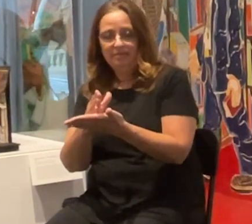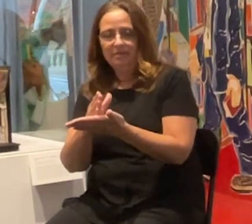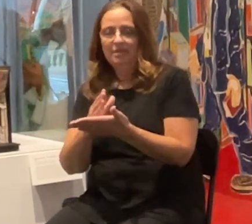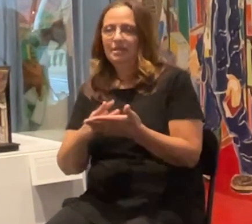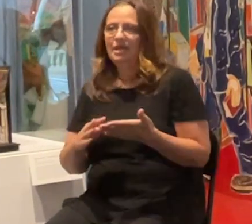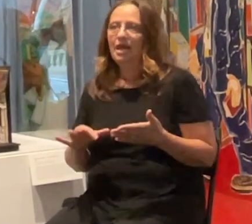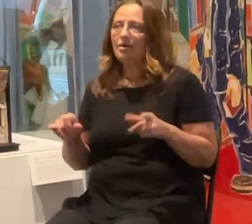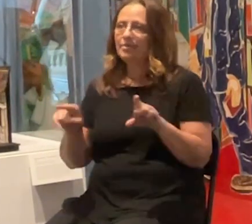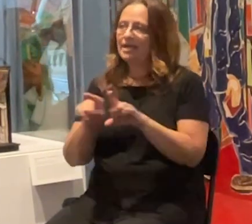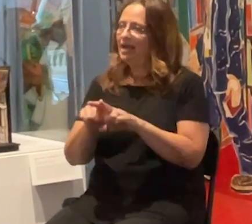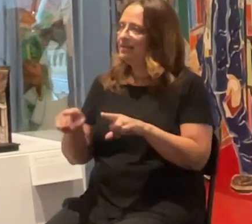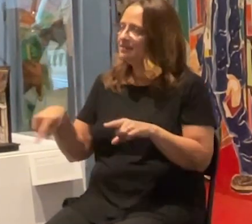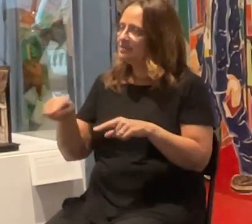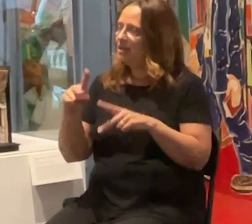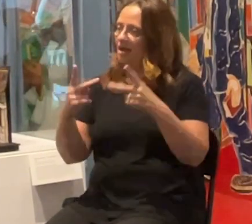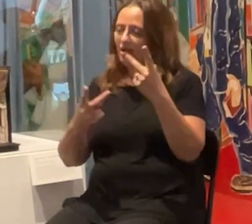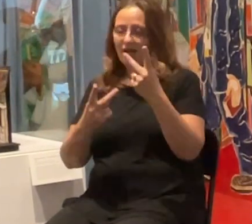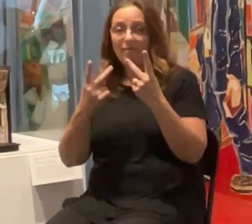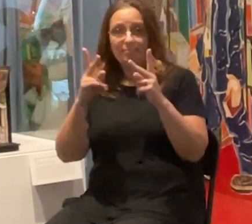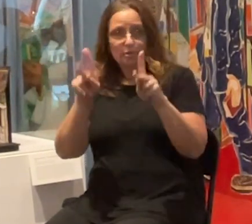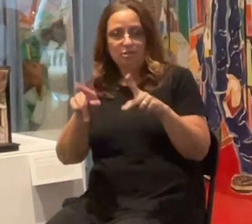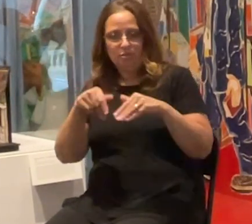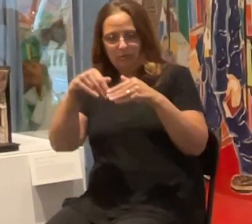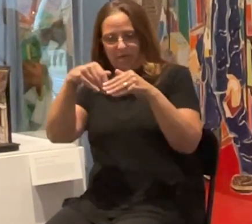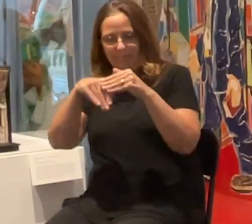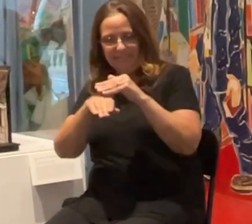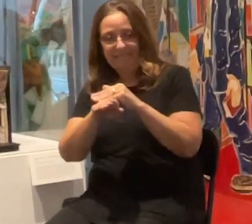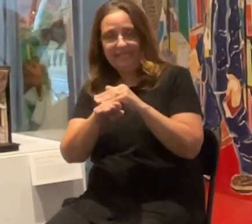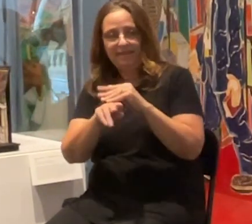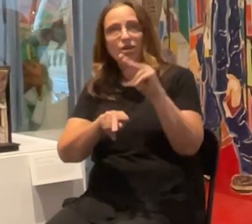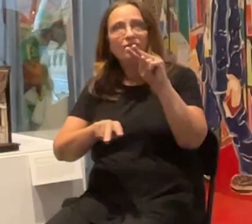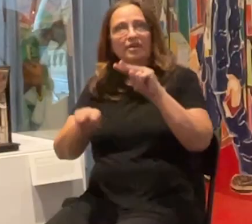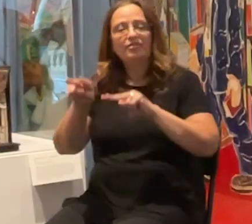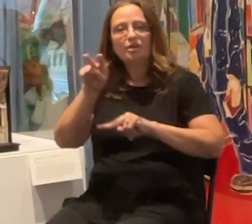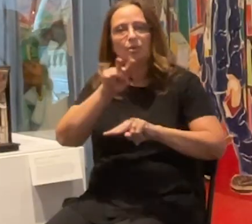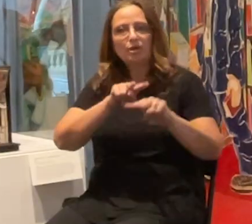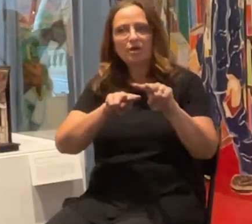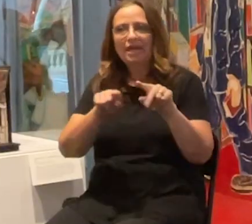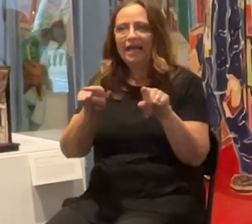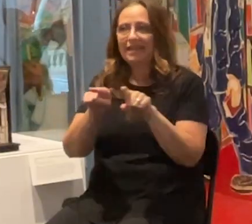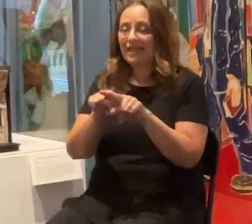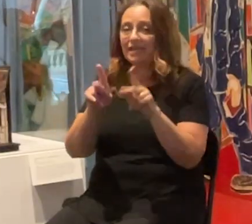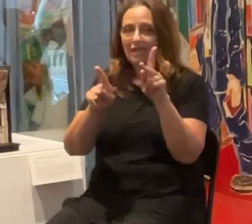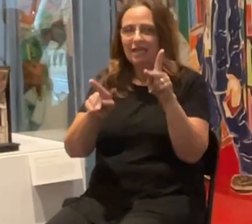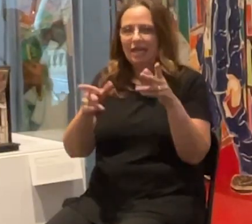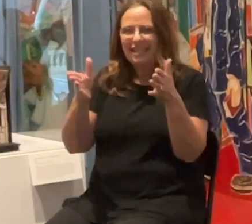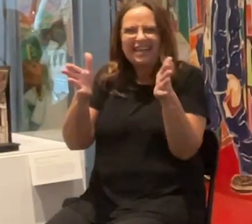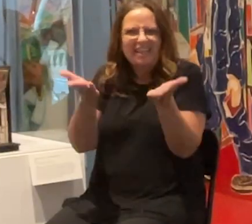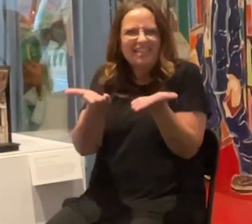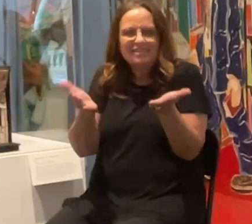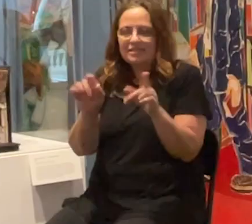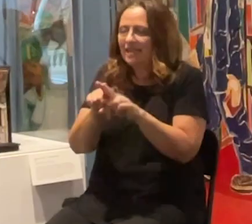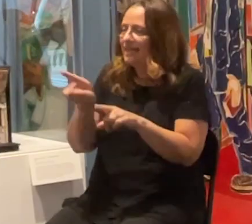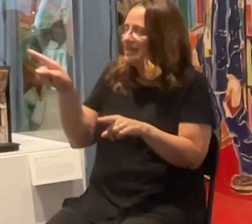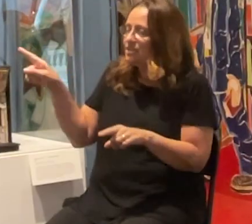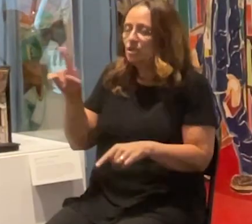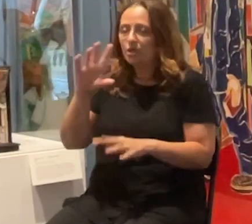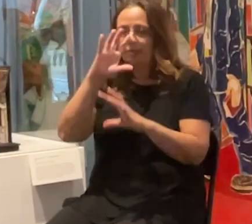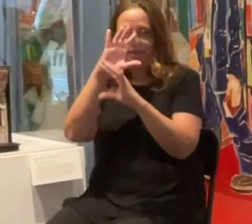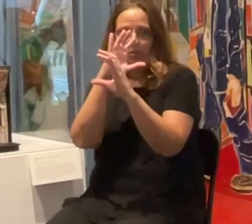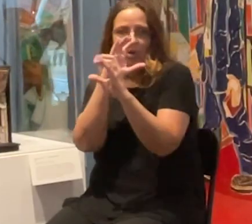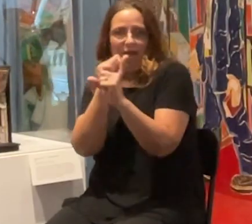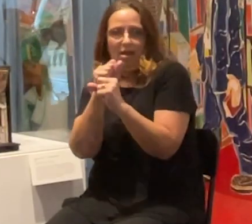that as a viewer, you'd walk into it and like pieces like this, you'd be kind of have an amazement factor of like, wow, look at